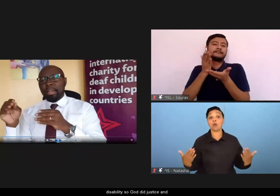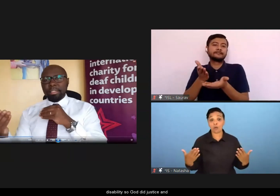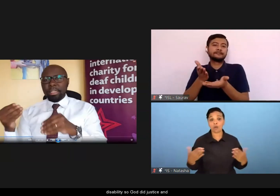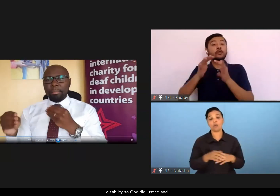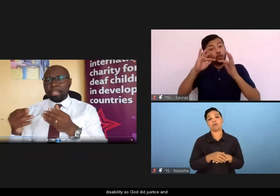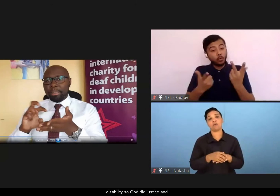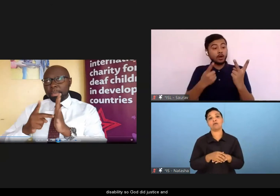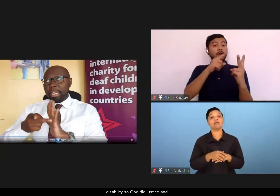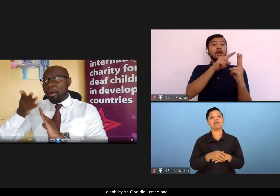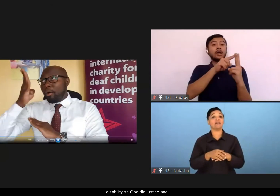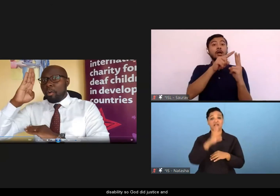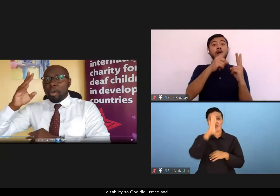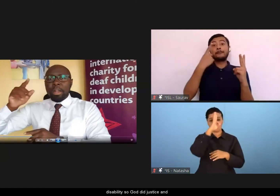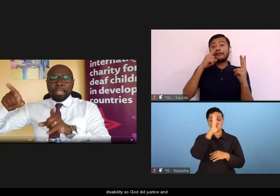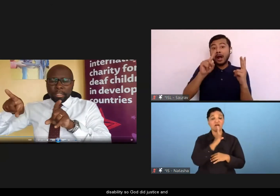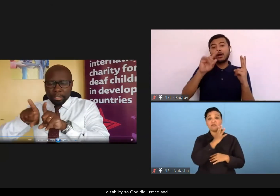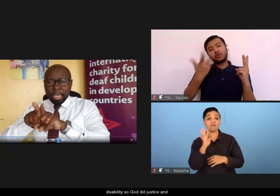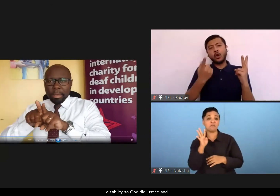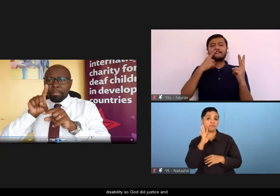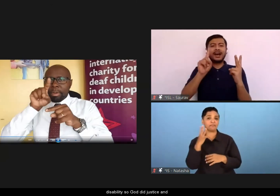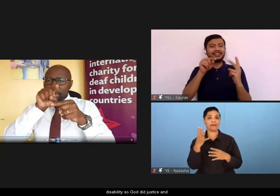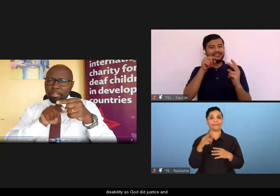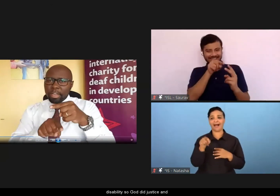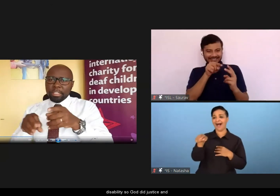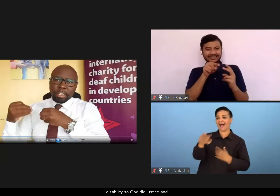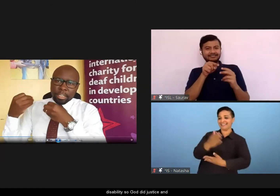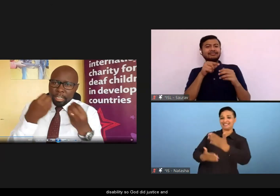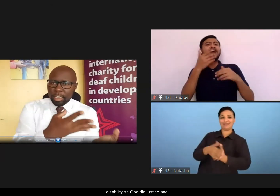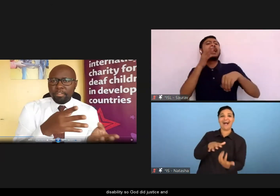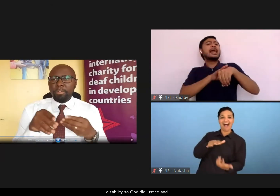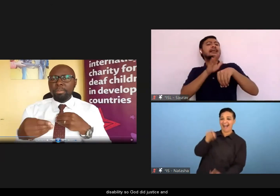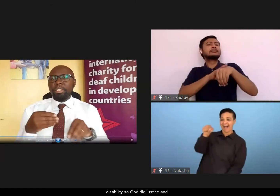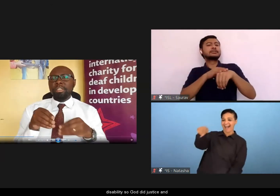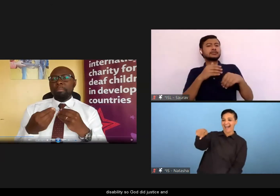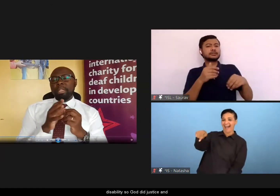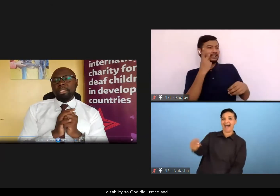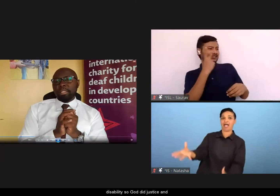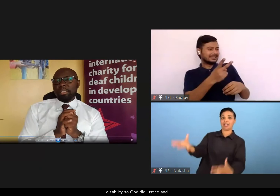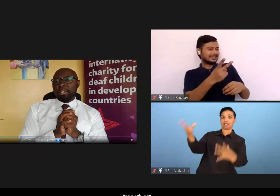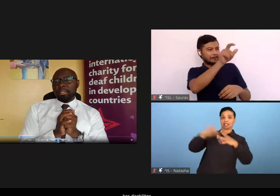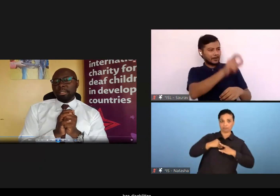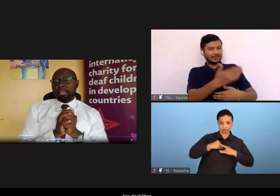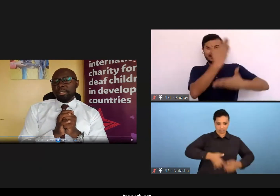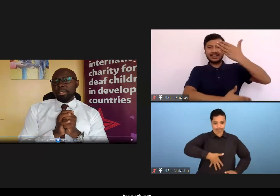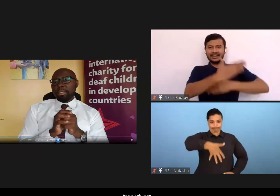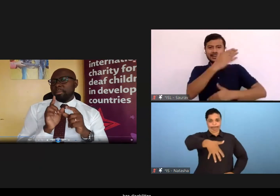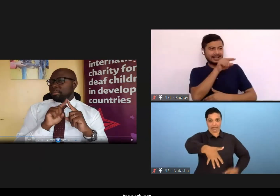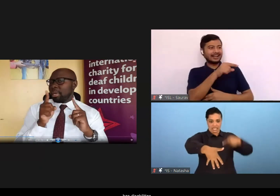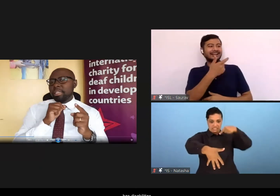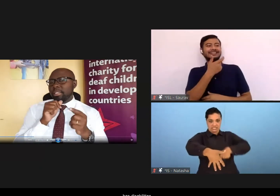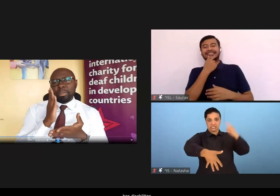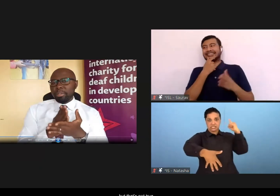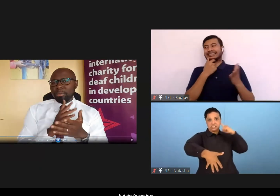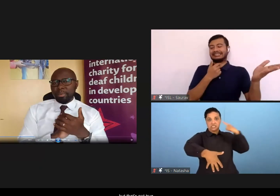laughed at another disability. So God did justice and gave them a child who